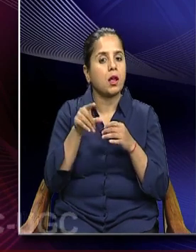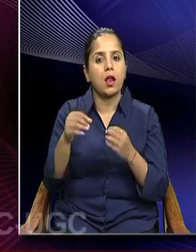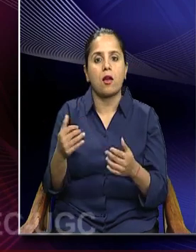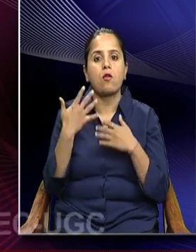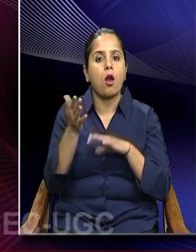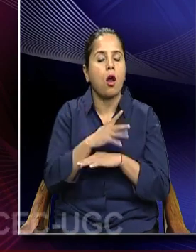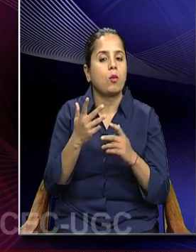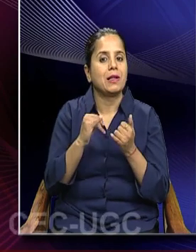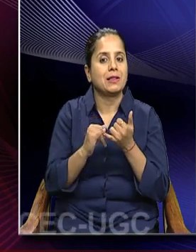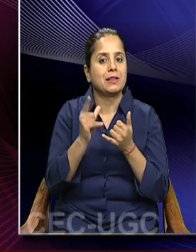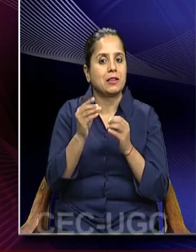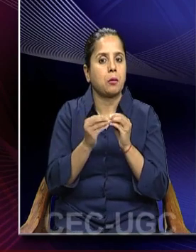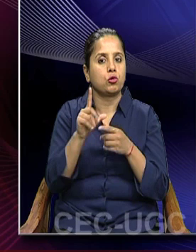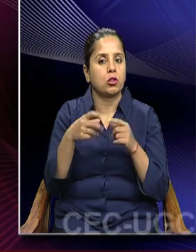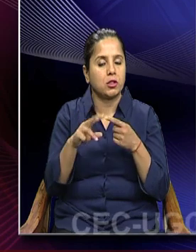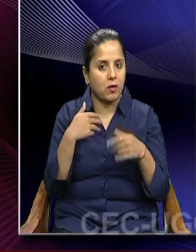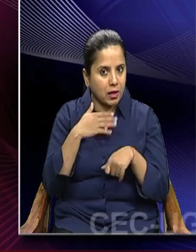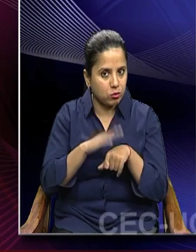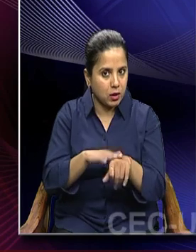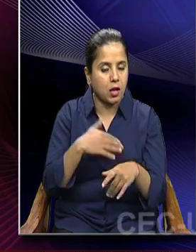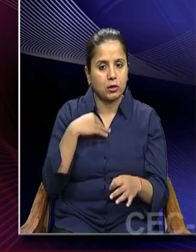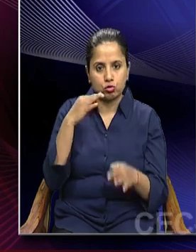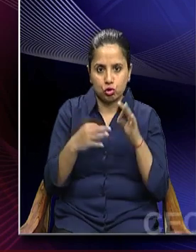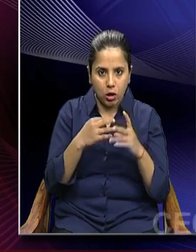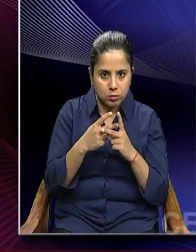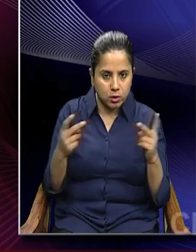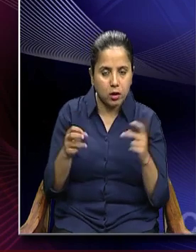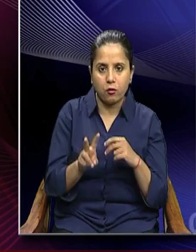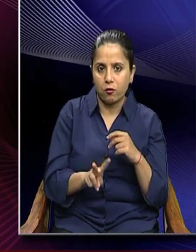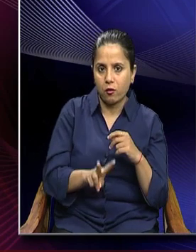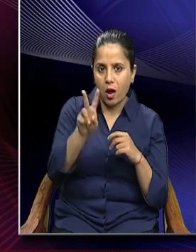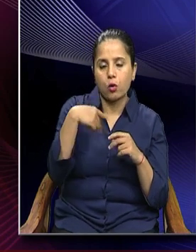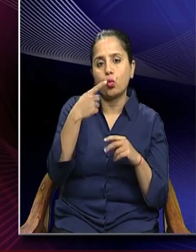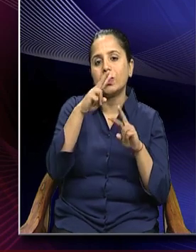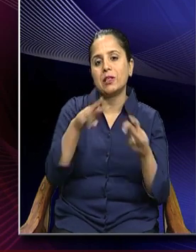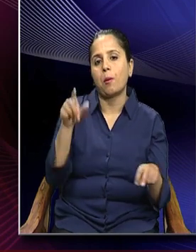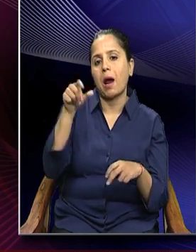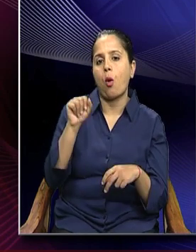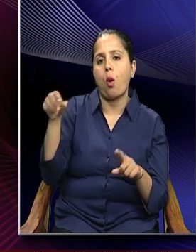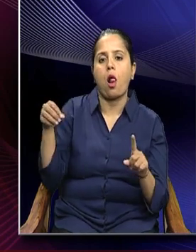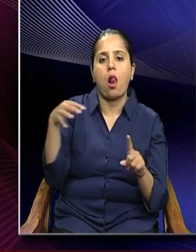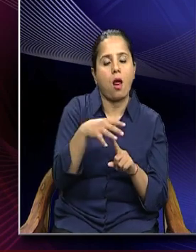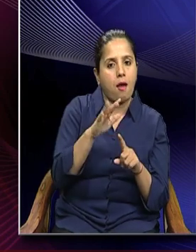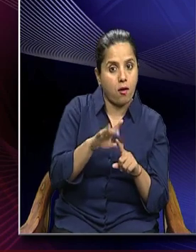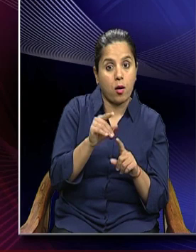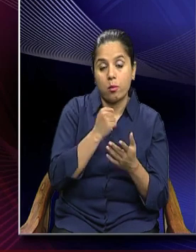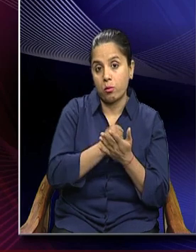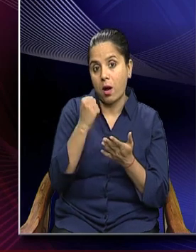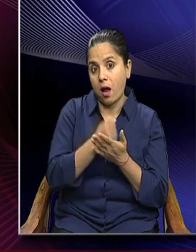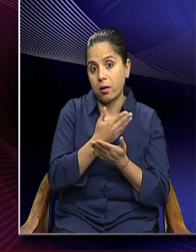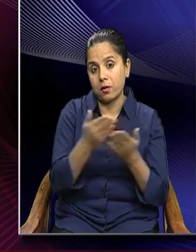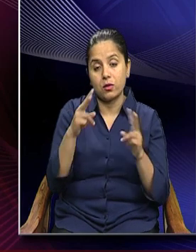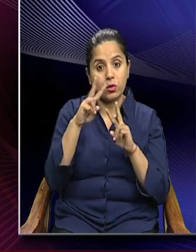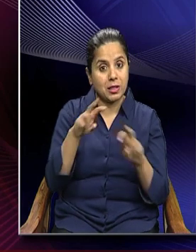by subjective experiences, subjective judgments and values of the researcher. In practice, the